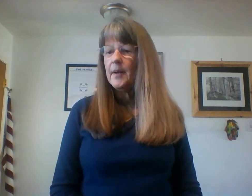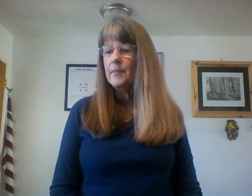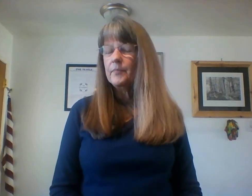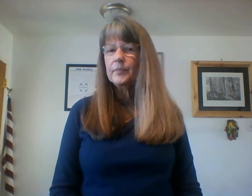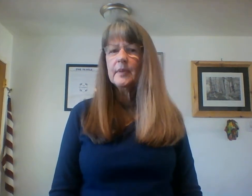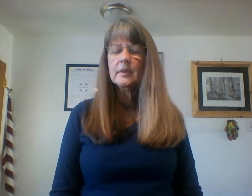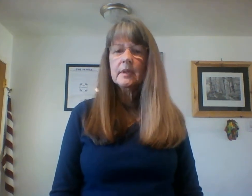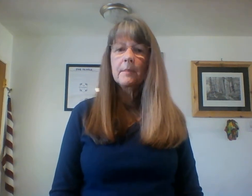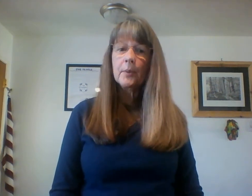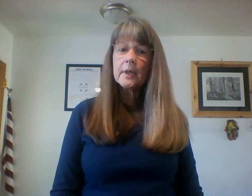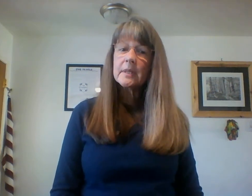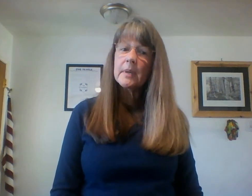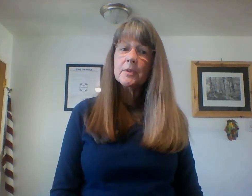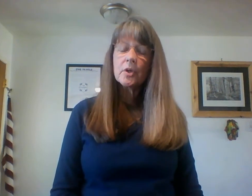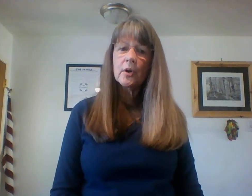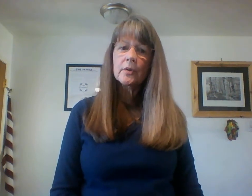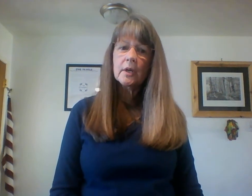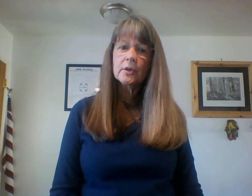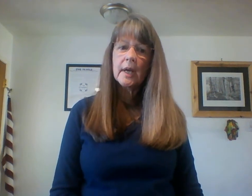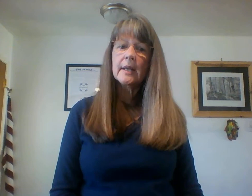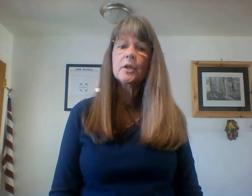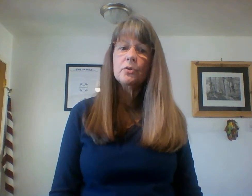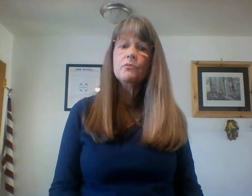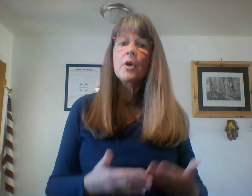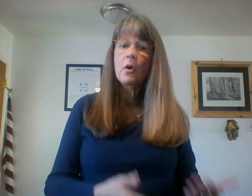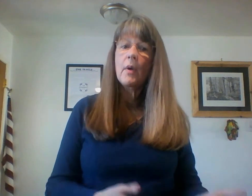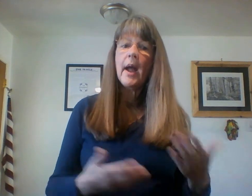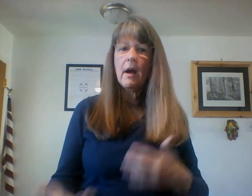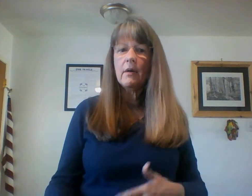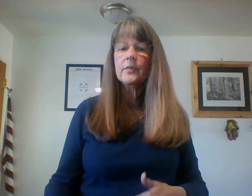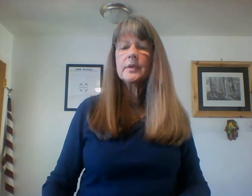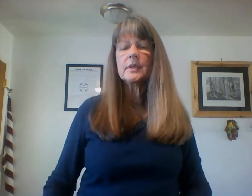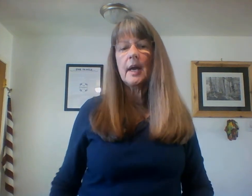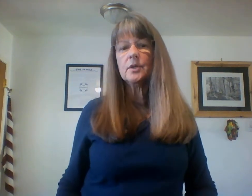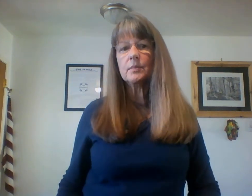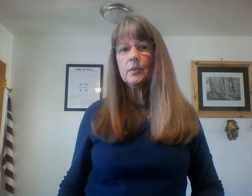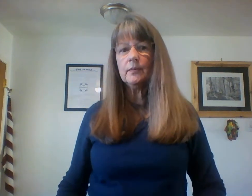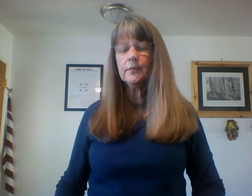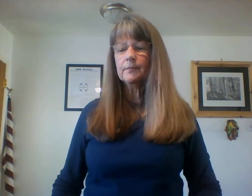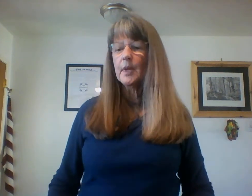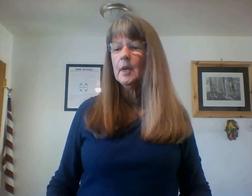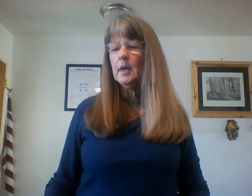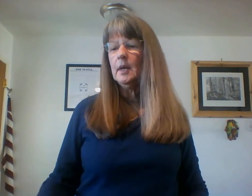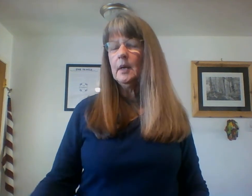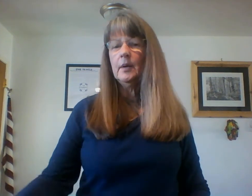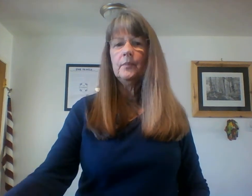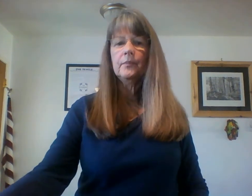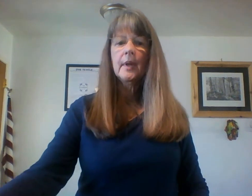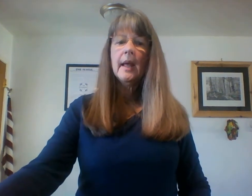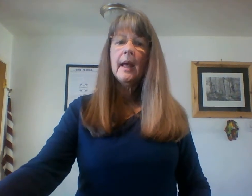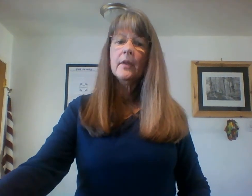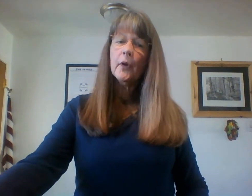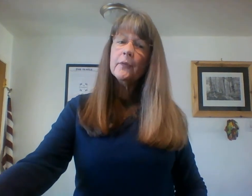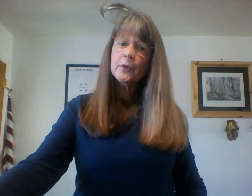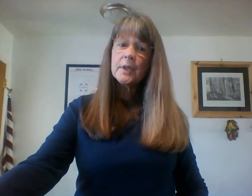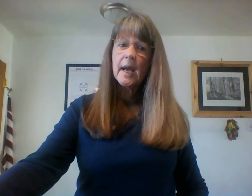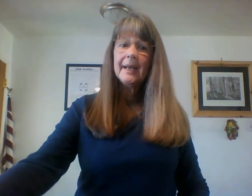Um, the book sometimes it's harder to understand unless you know how the signs move. Um, and the very first sign